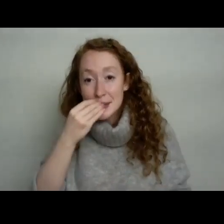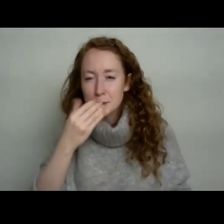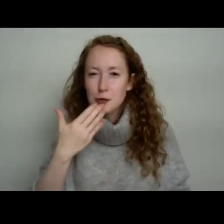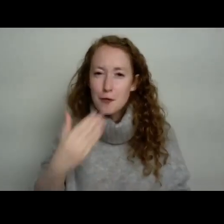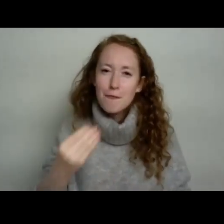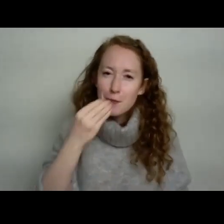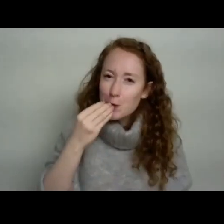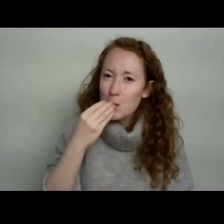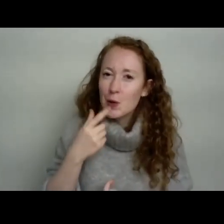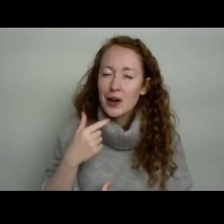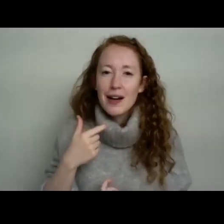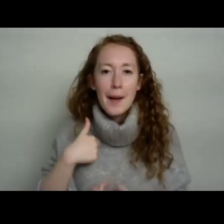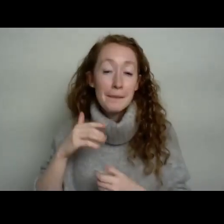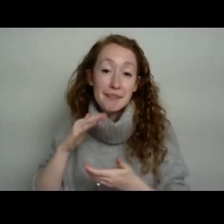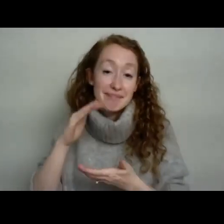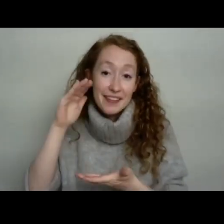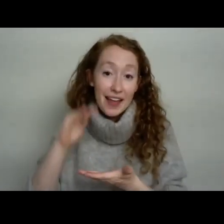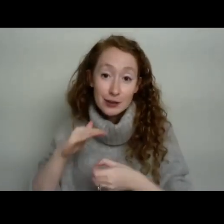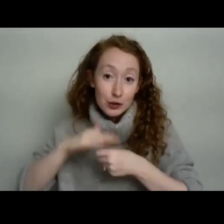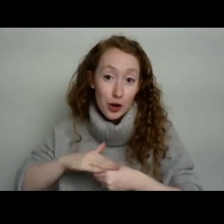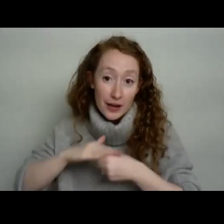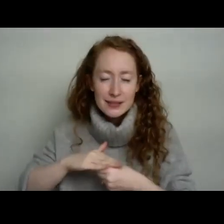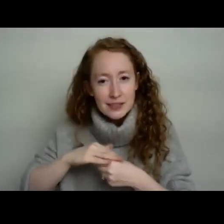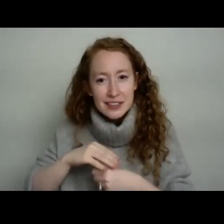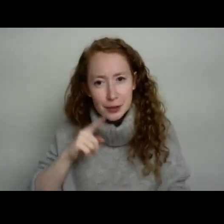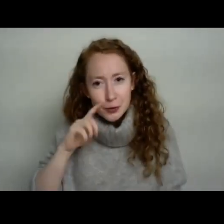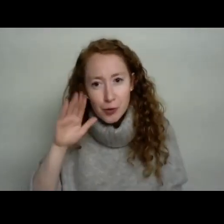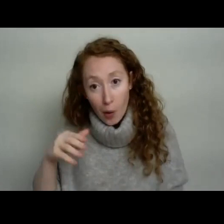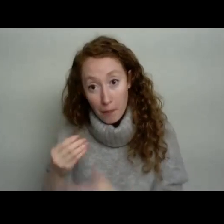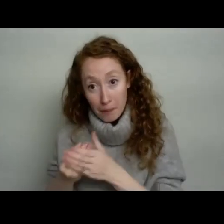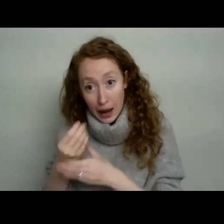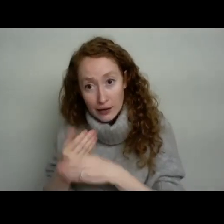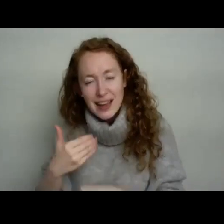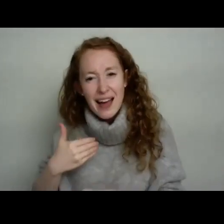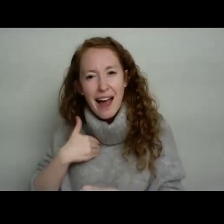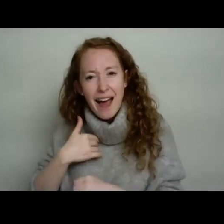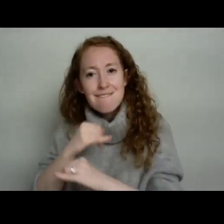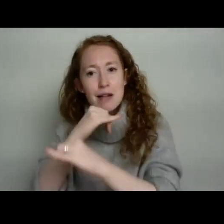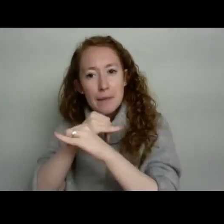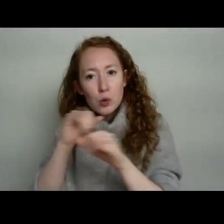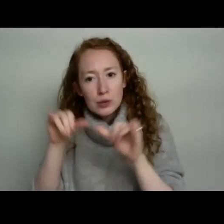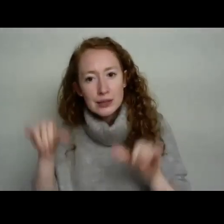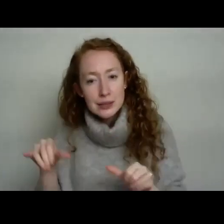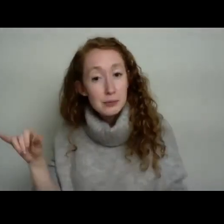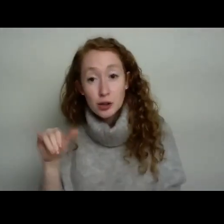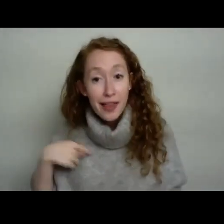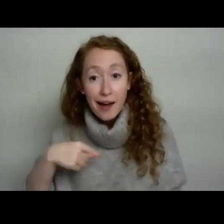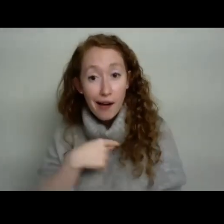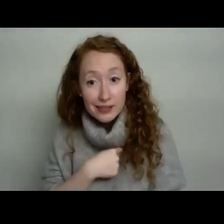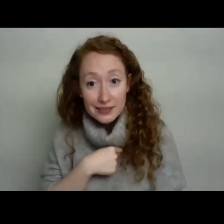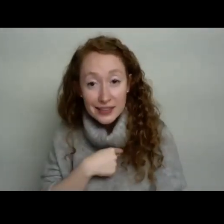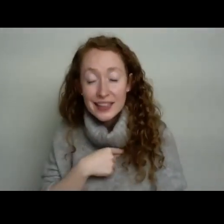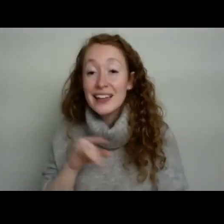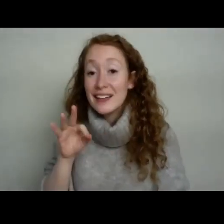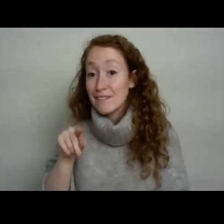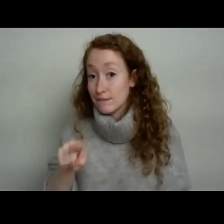plants. Plants totally have immune systems, just like you and I, and plants that are more stressed, the insects and the diseases know